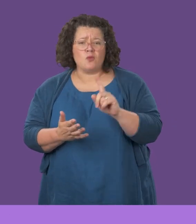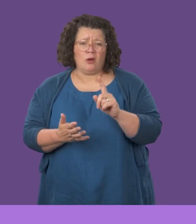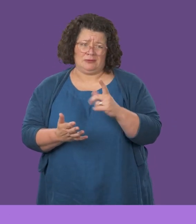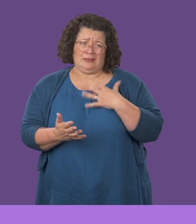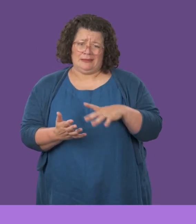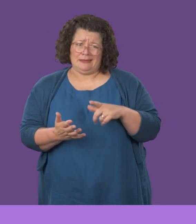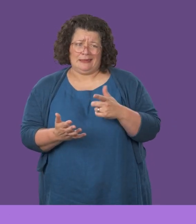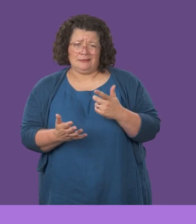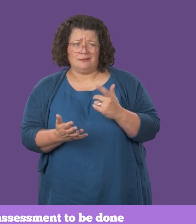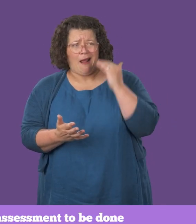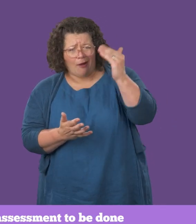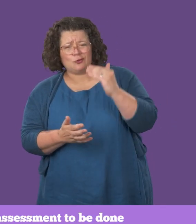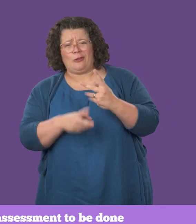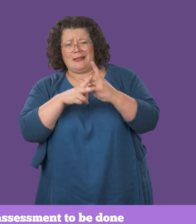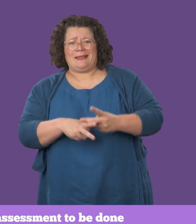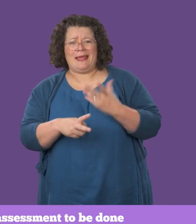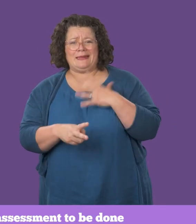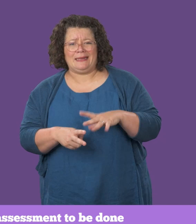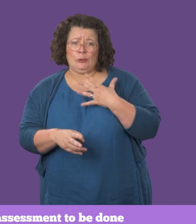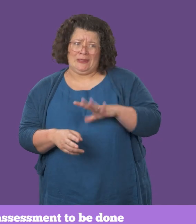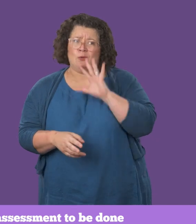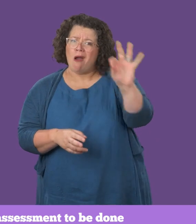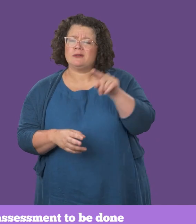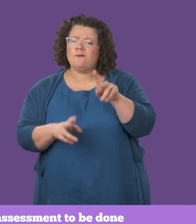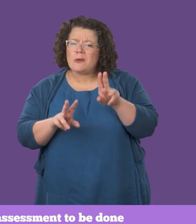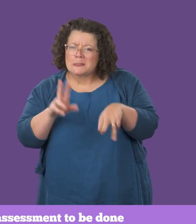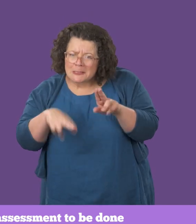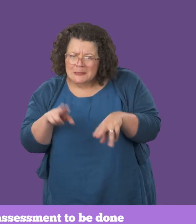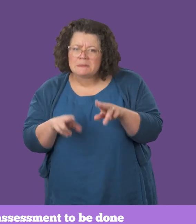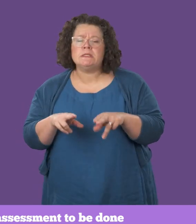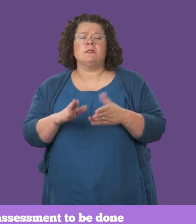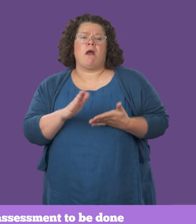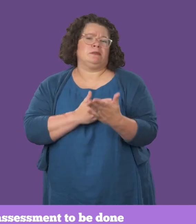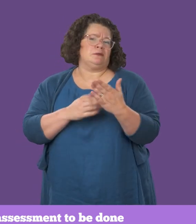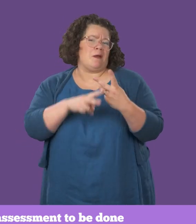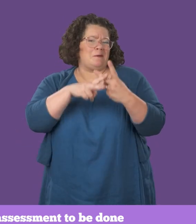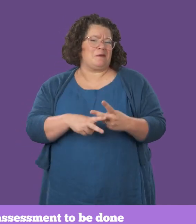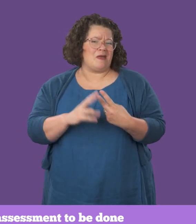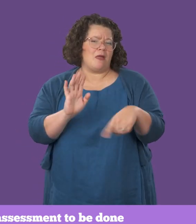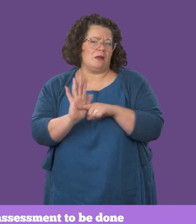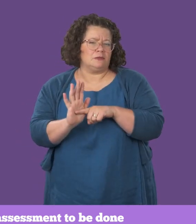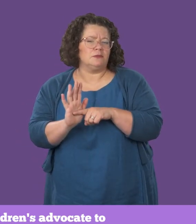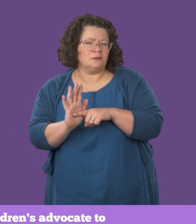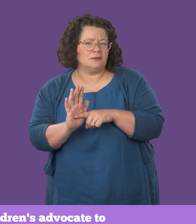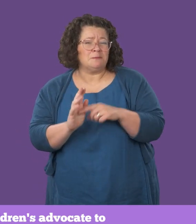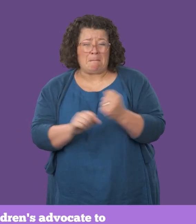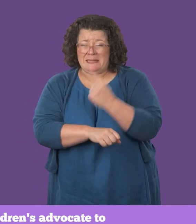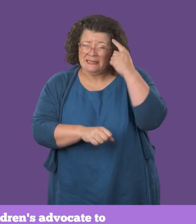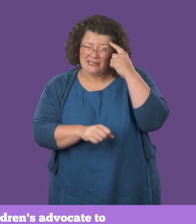needs, then you can ask for an assessment to be done under the Care Act. And again, I think it makes sense, if you're the children's